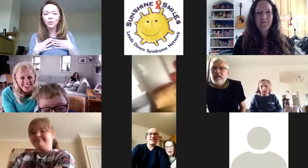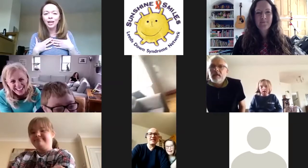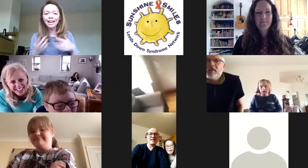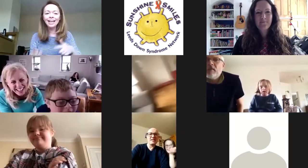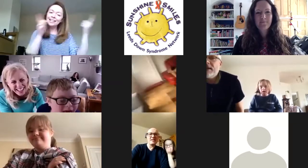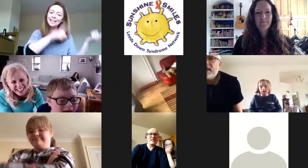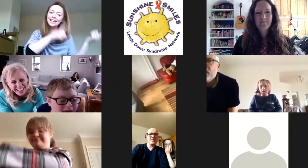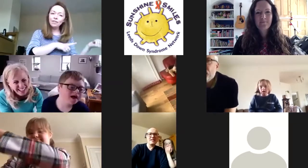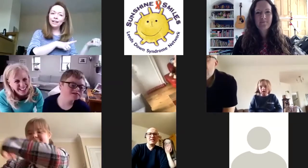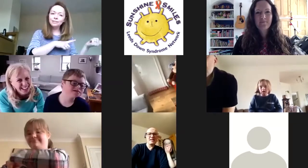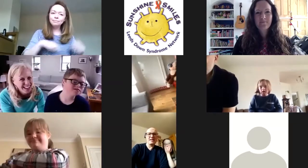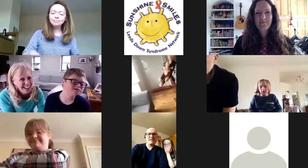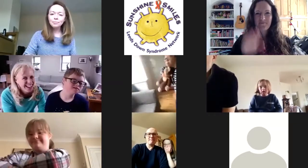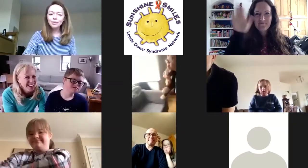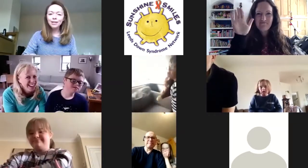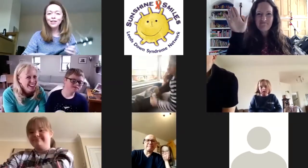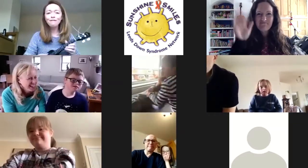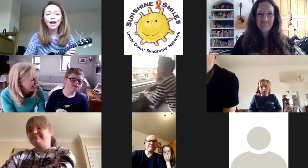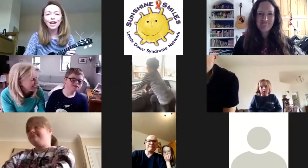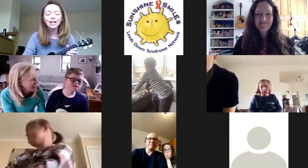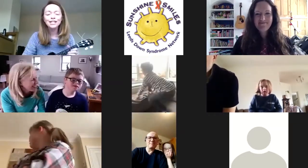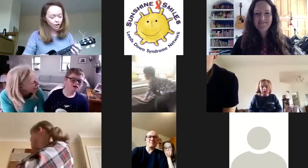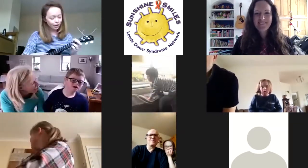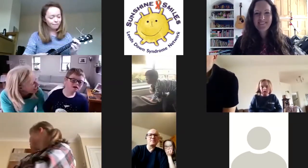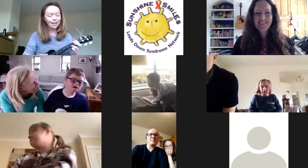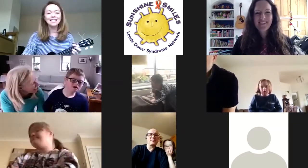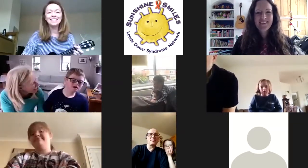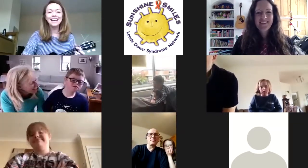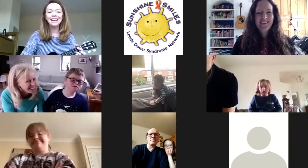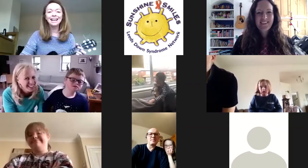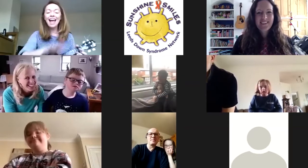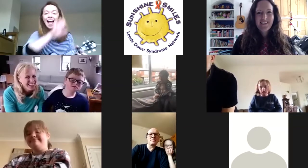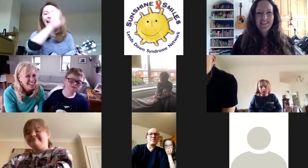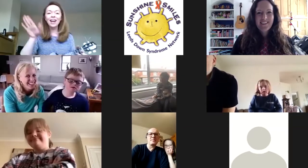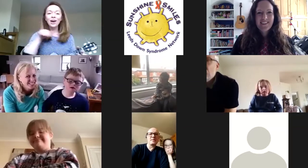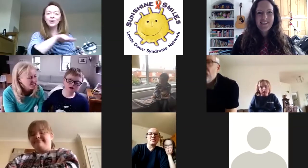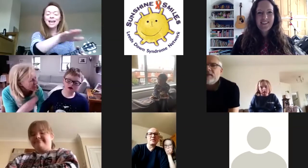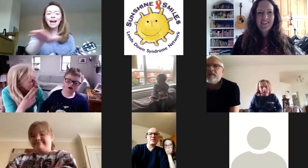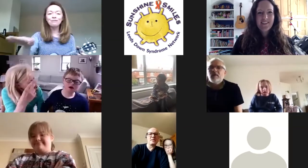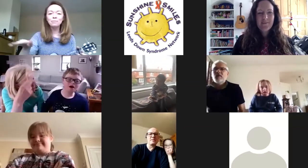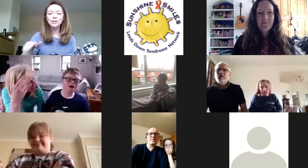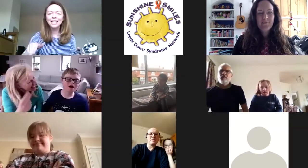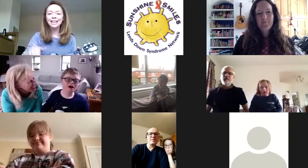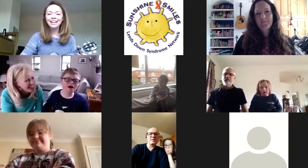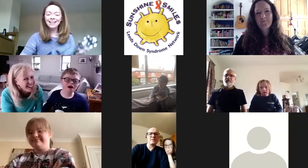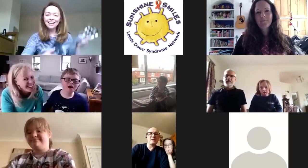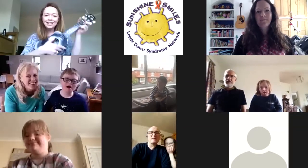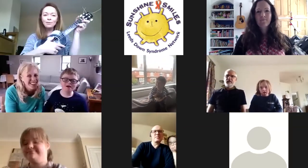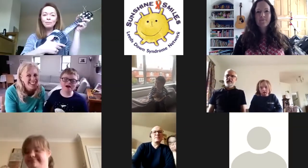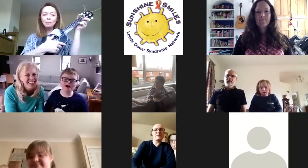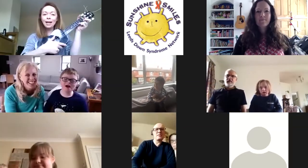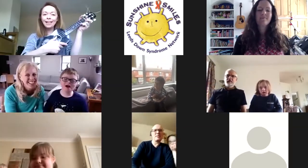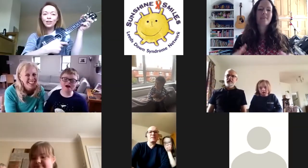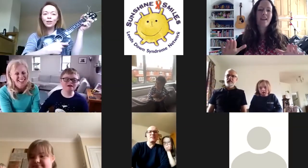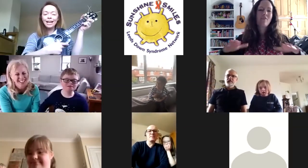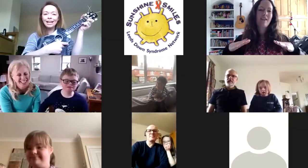and talking to Catherine. So first, can you get ready to sing hello to everybody? So I'm